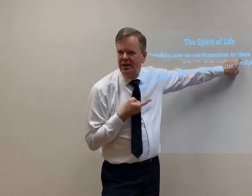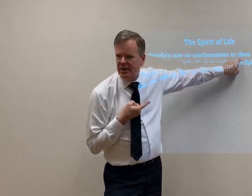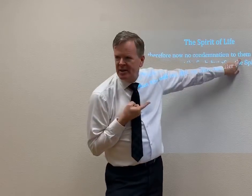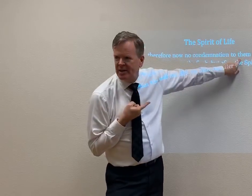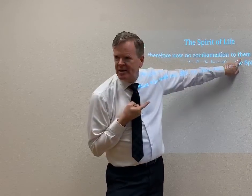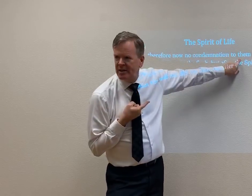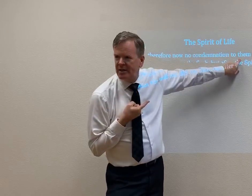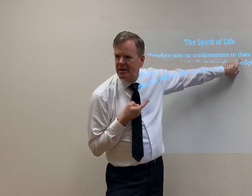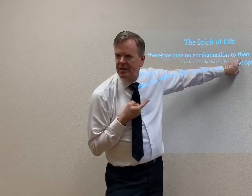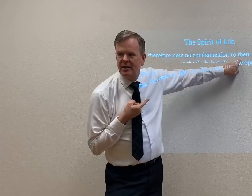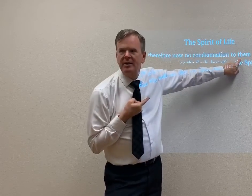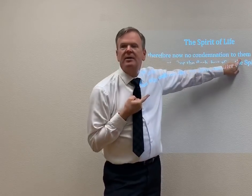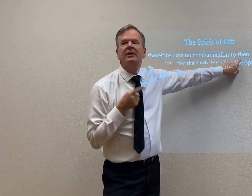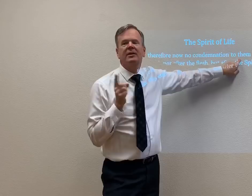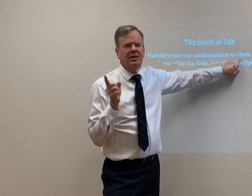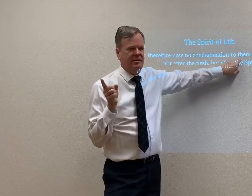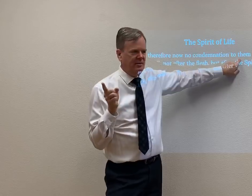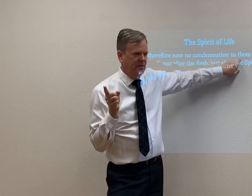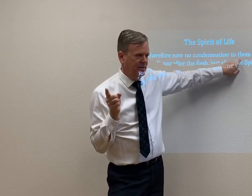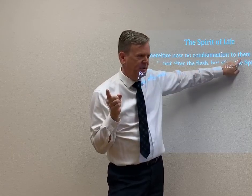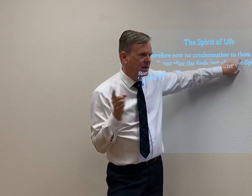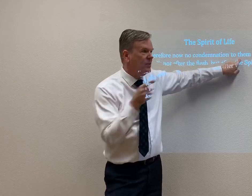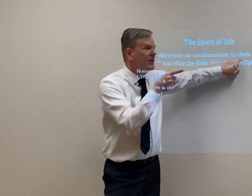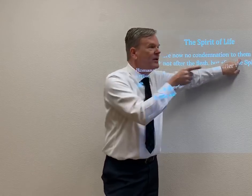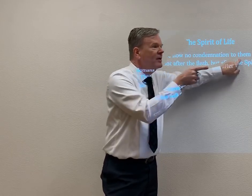Who are they? Who's them? Mm-hmm.